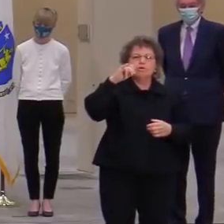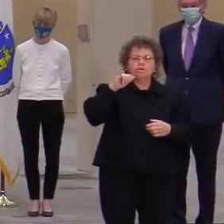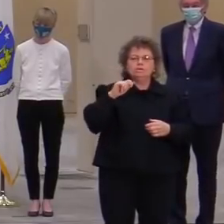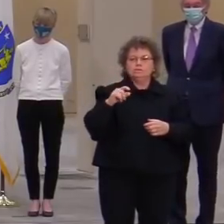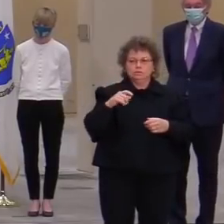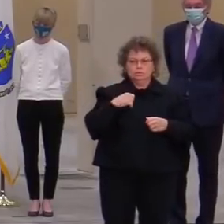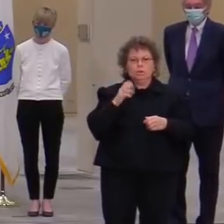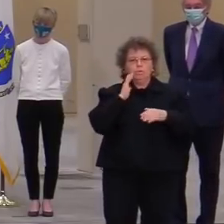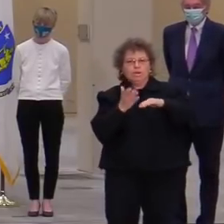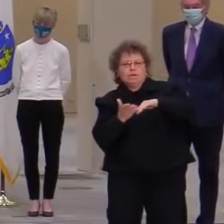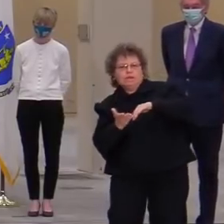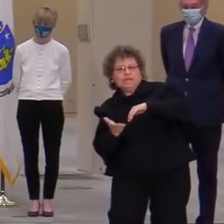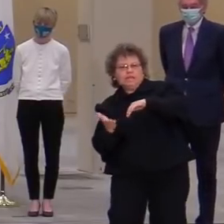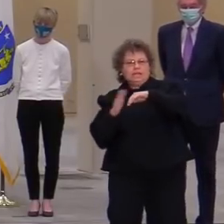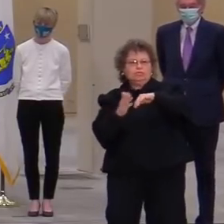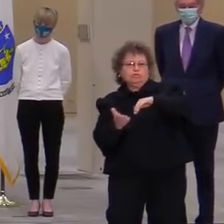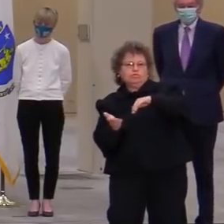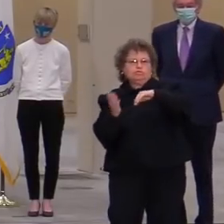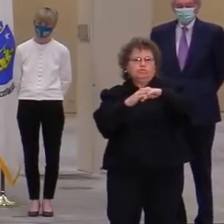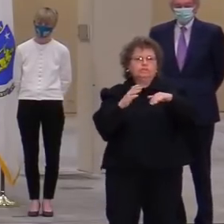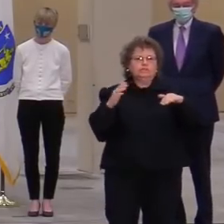digits over the national